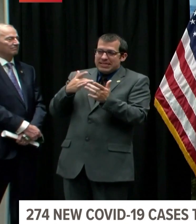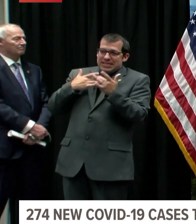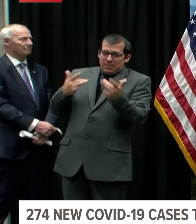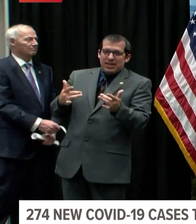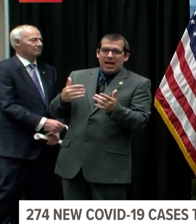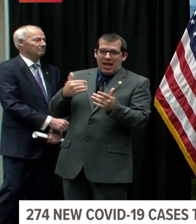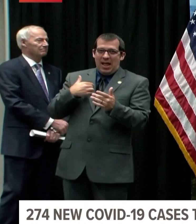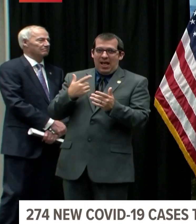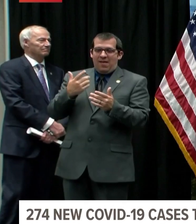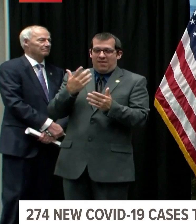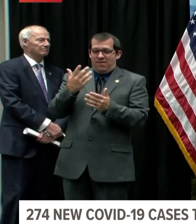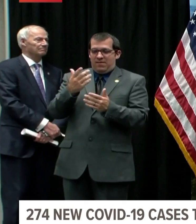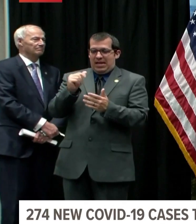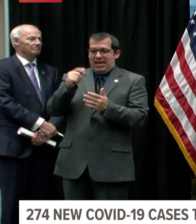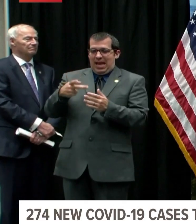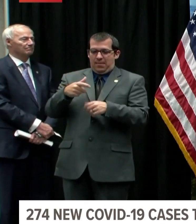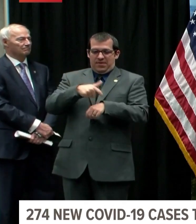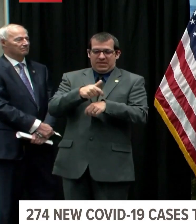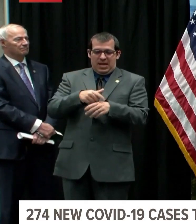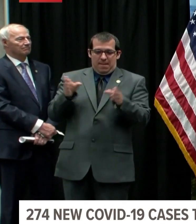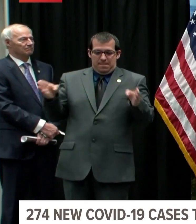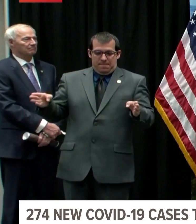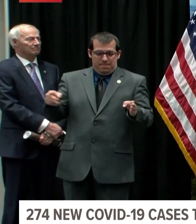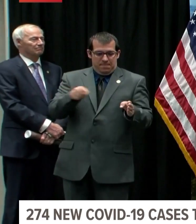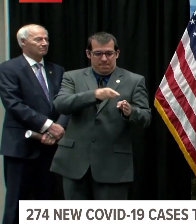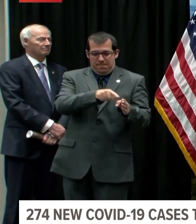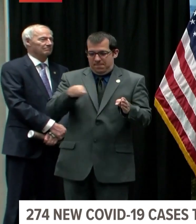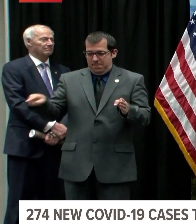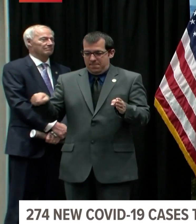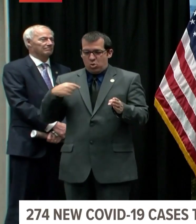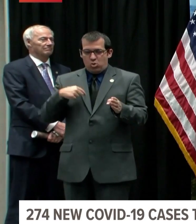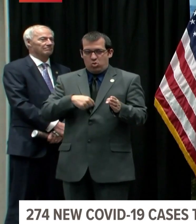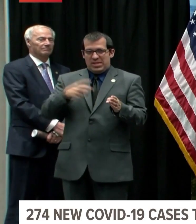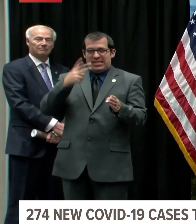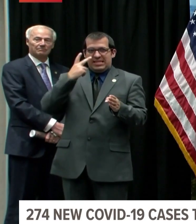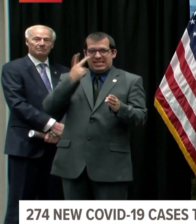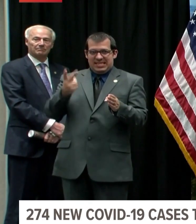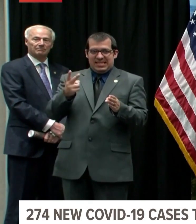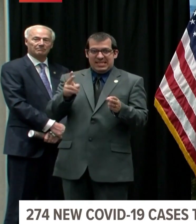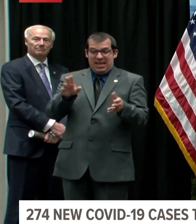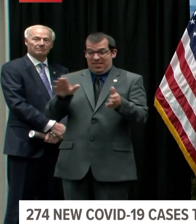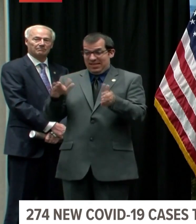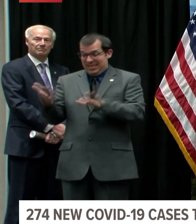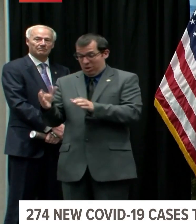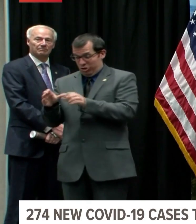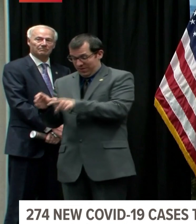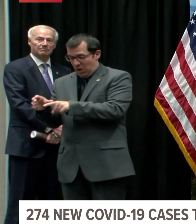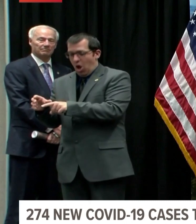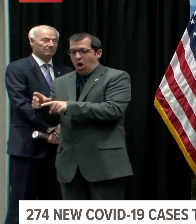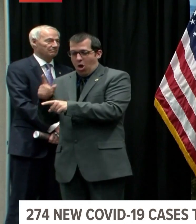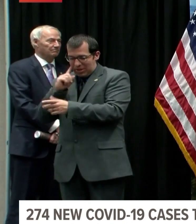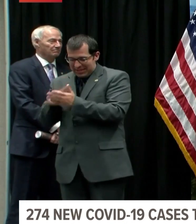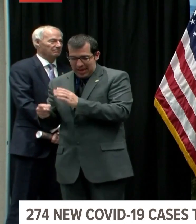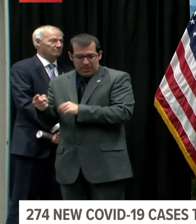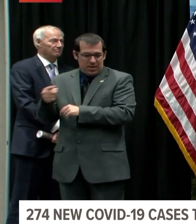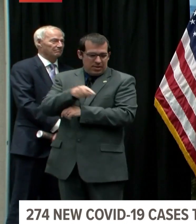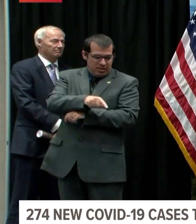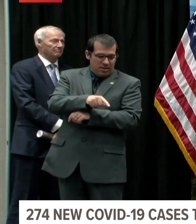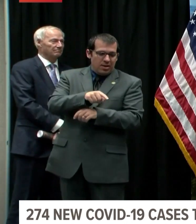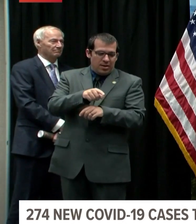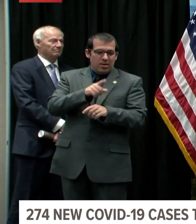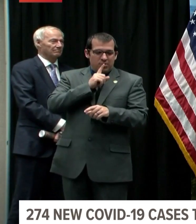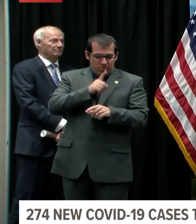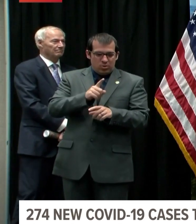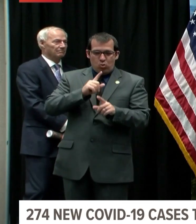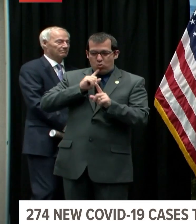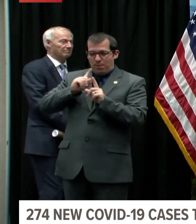a gap of time when we look at the death certificates and examine them to make sure that